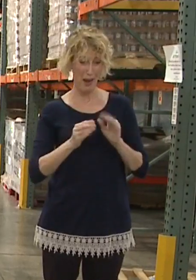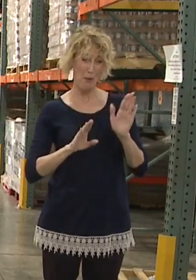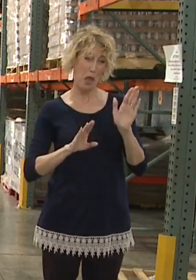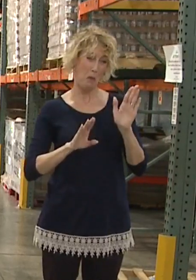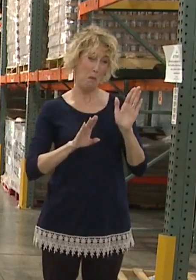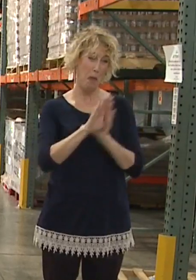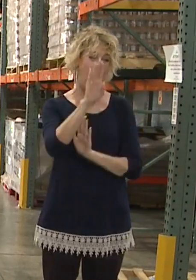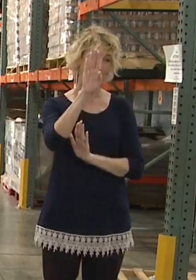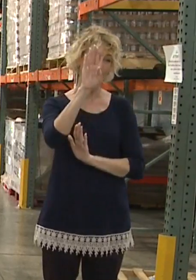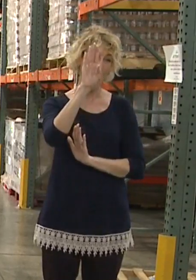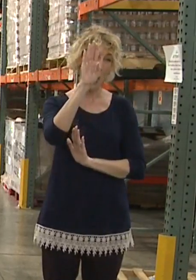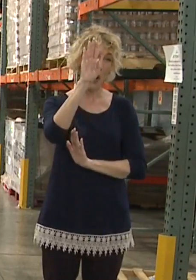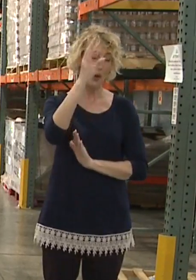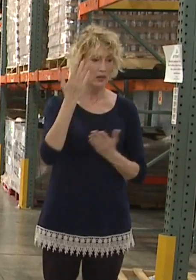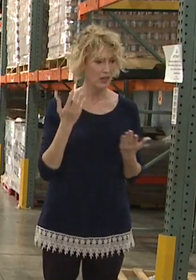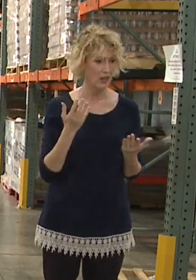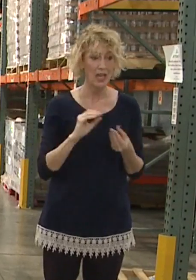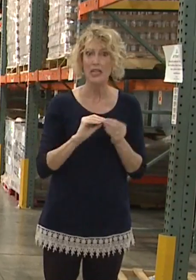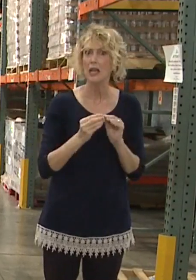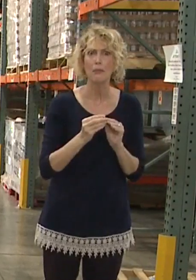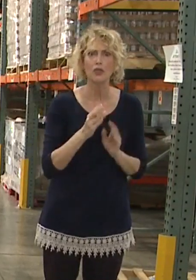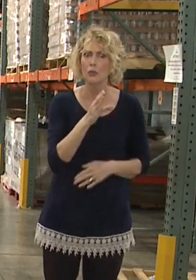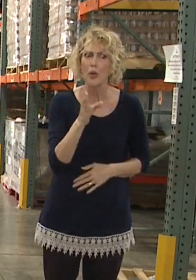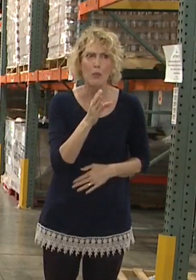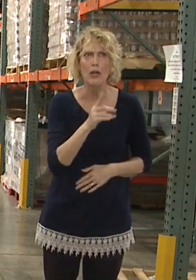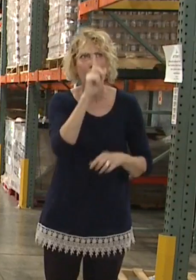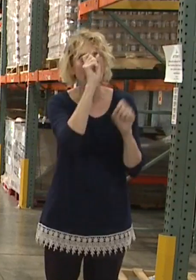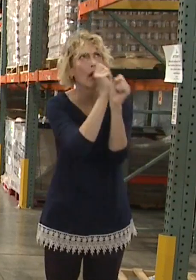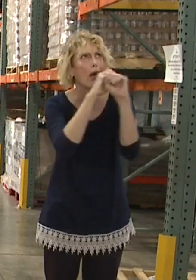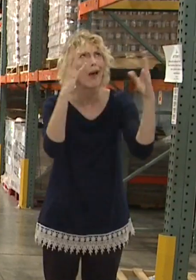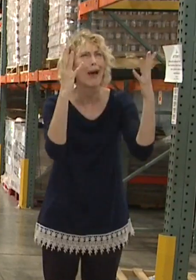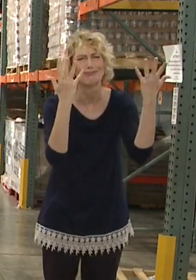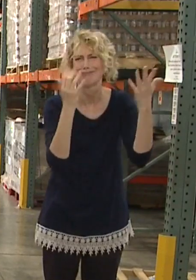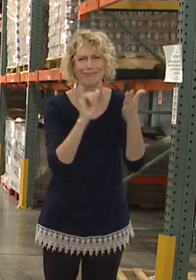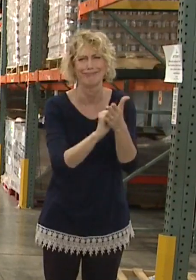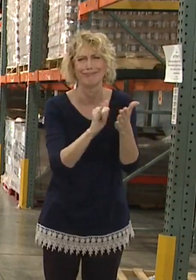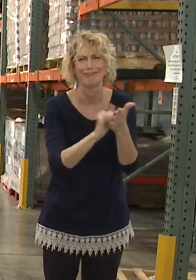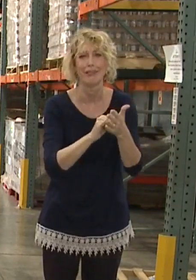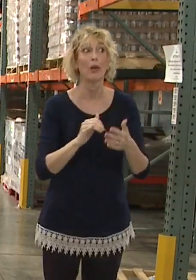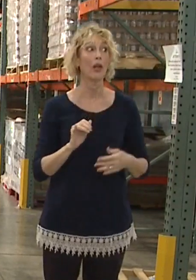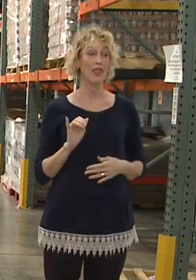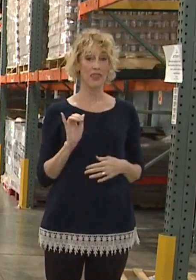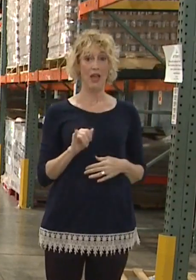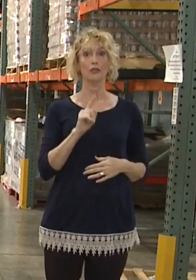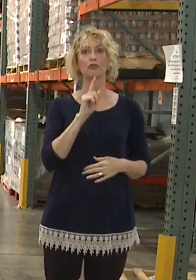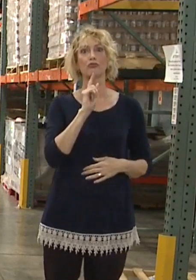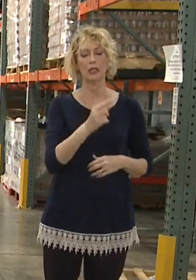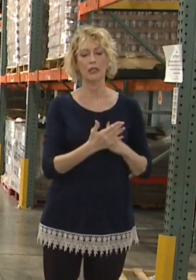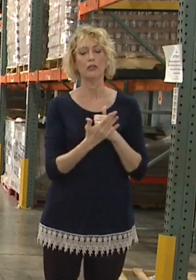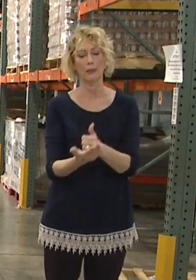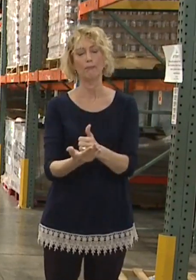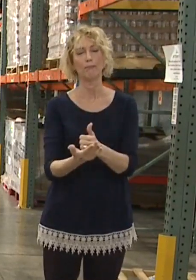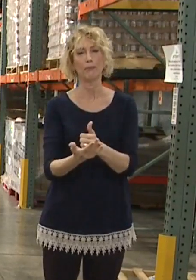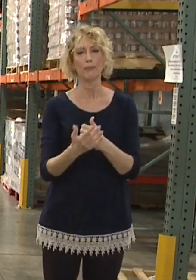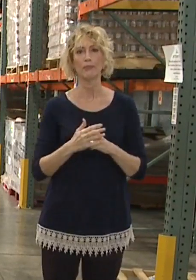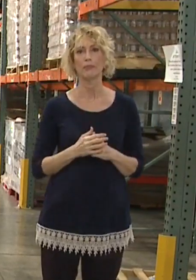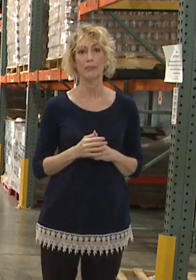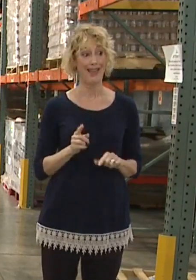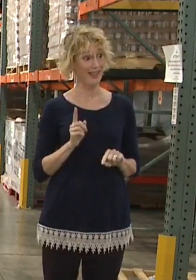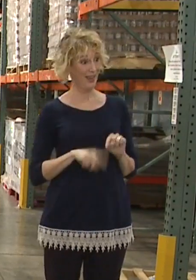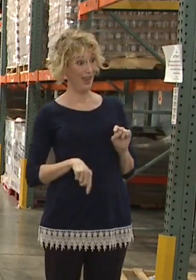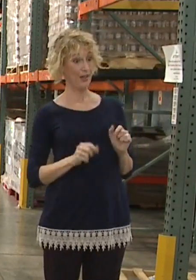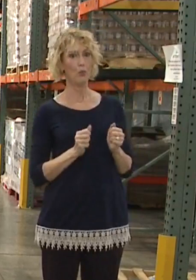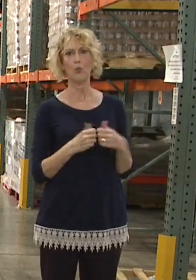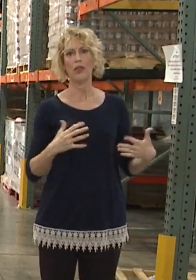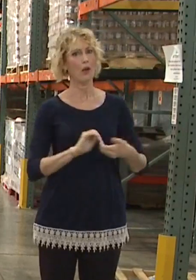to numbers we never could even imagine, we know that this need will be very much fulfilled and needed. But we can't do it